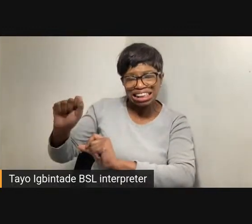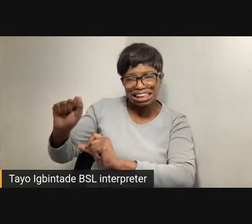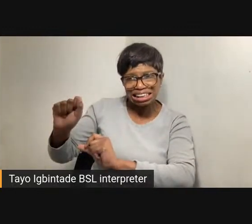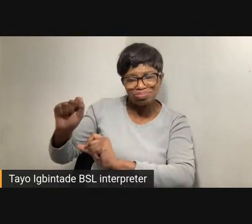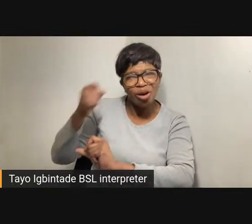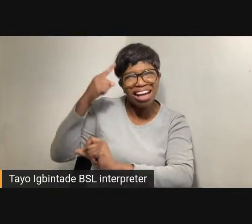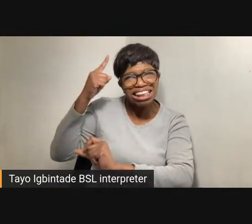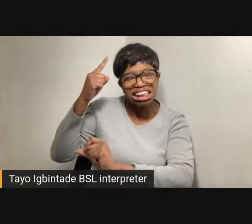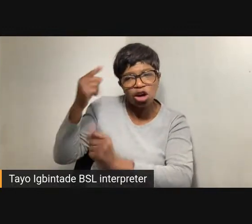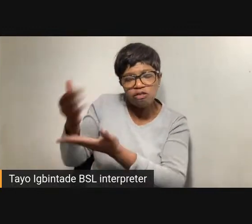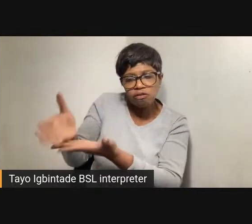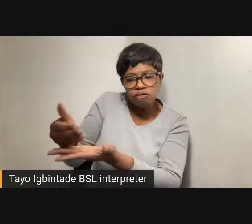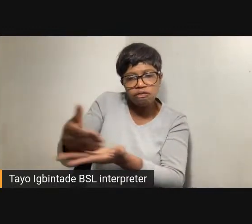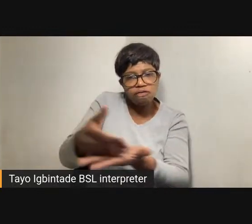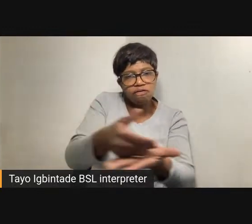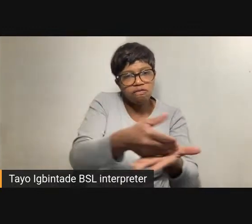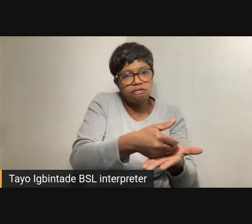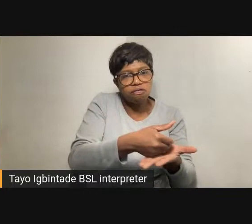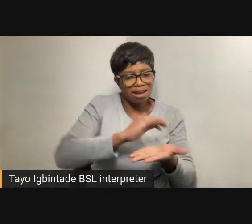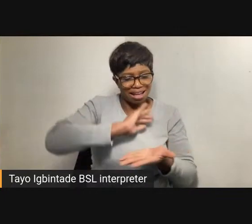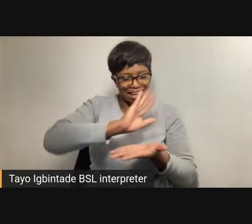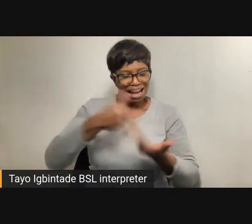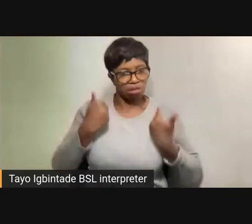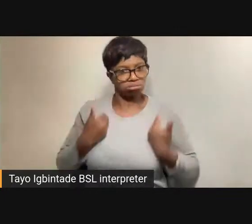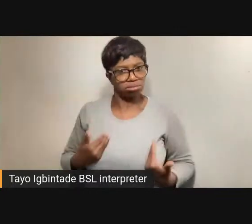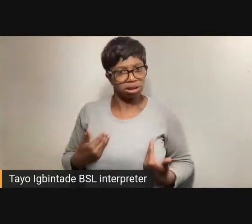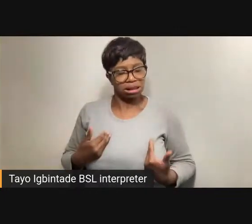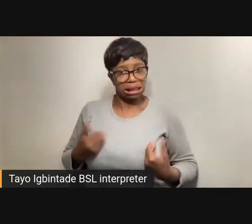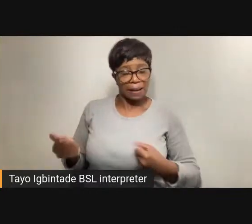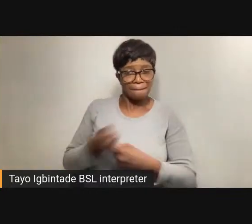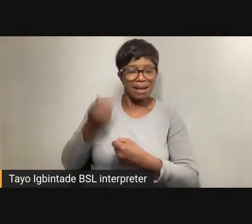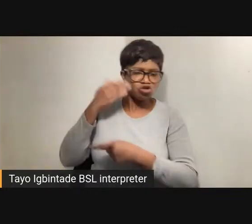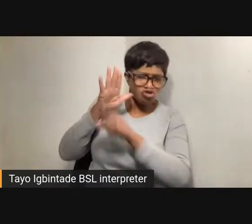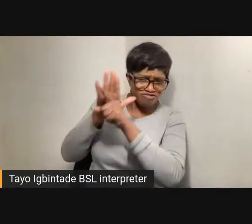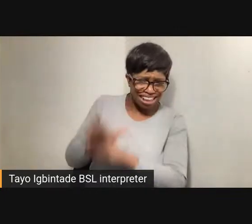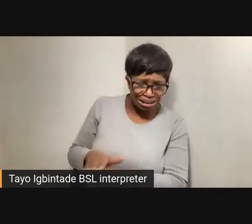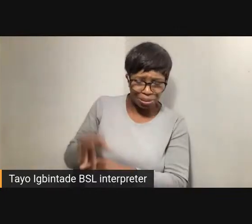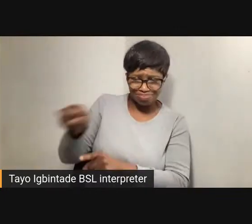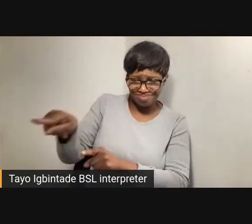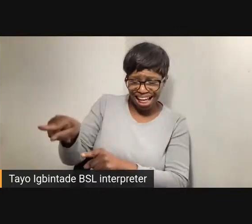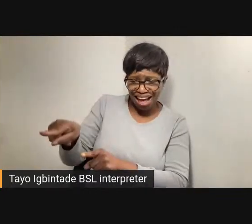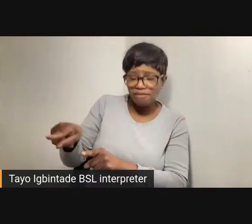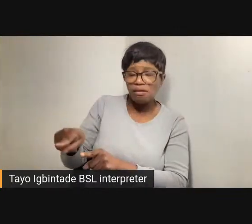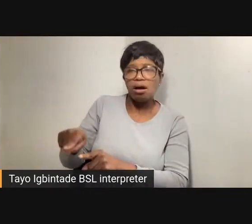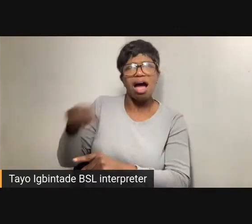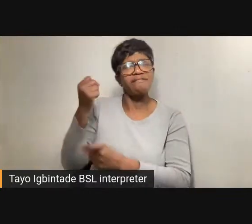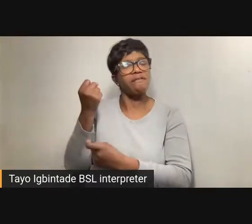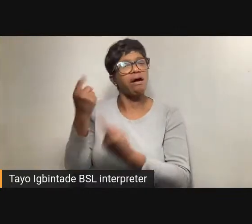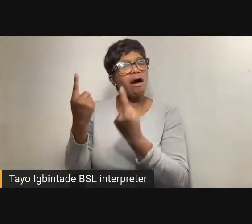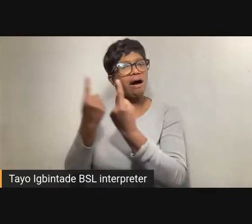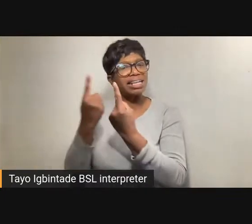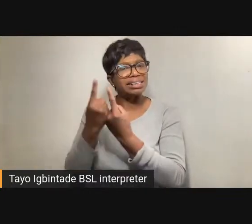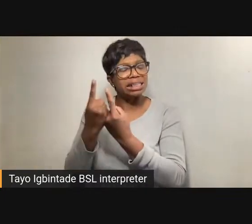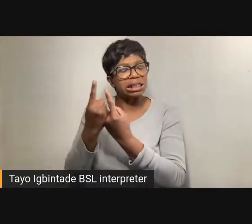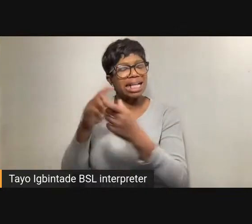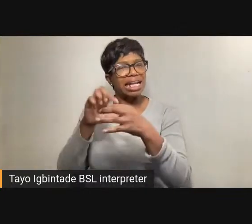accumulation, capitalism racialized people to map ideas of property and